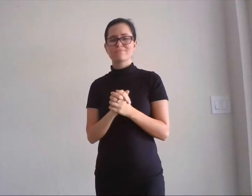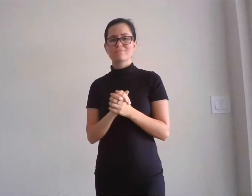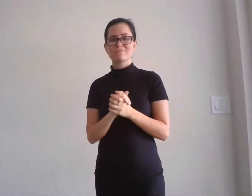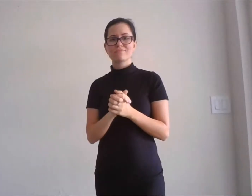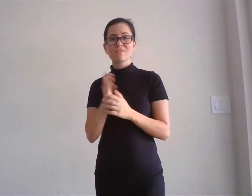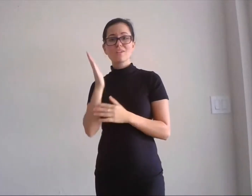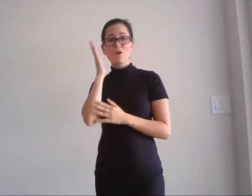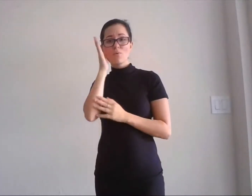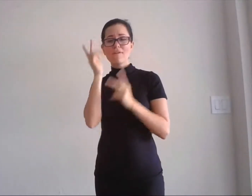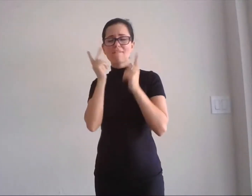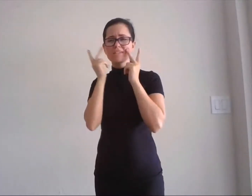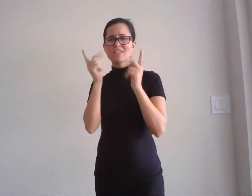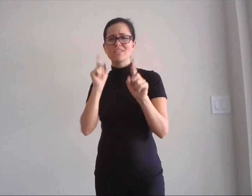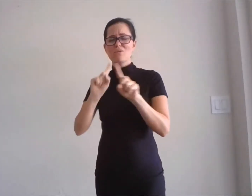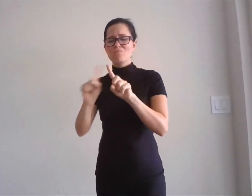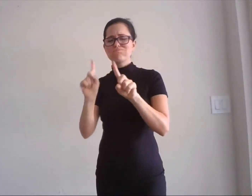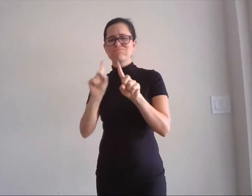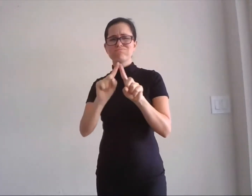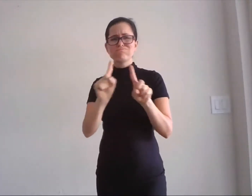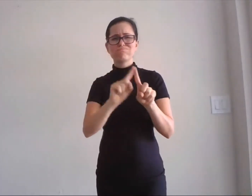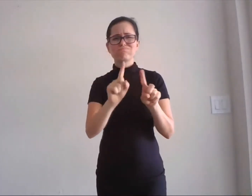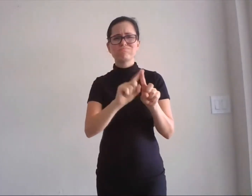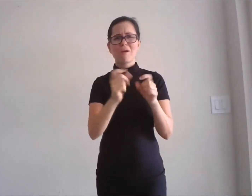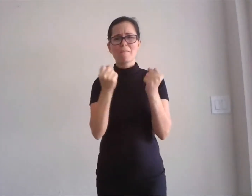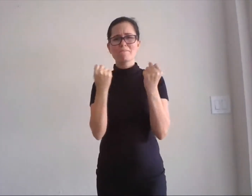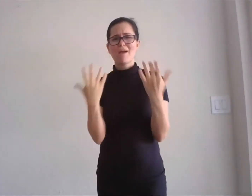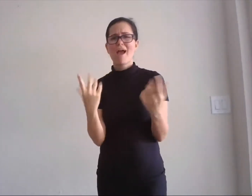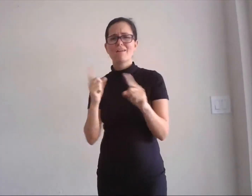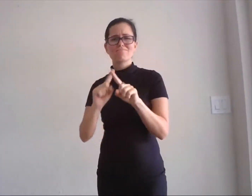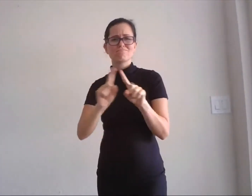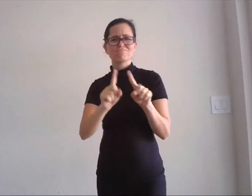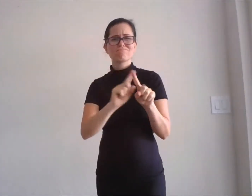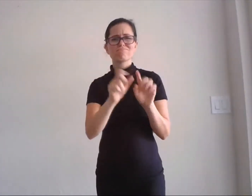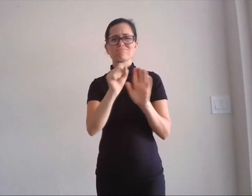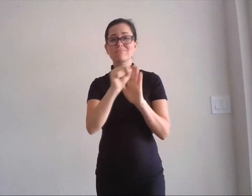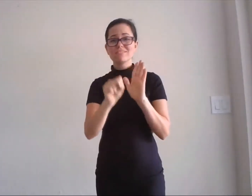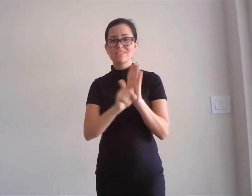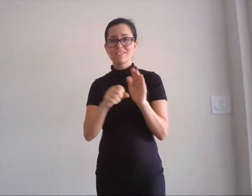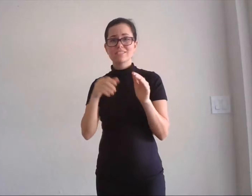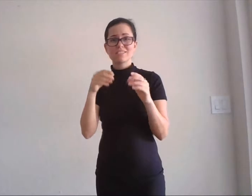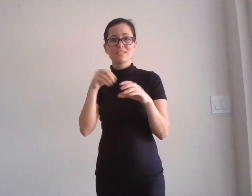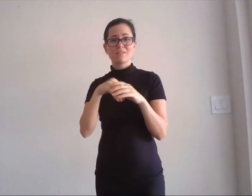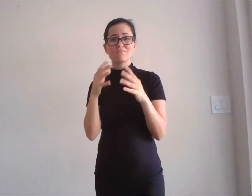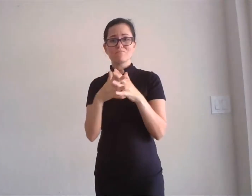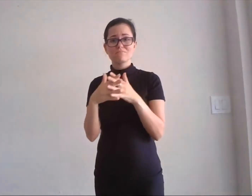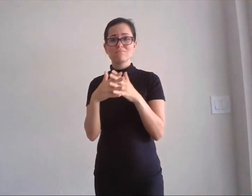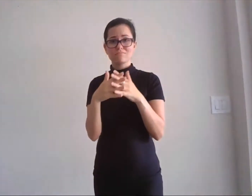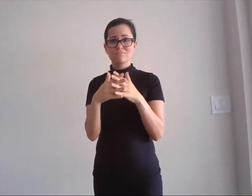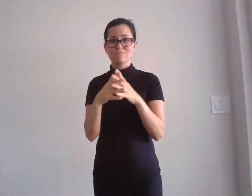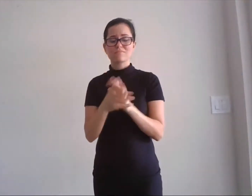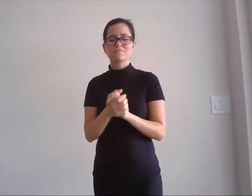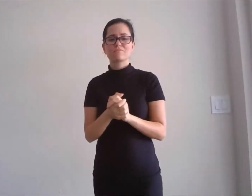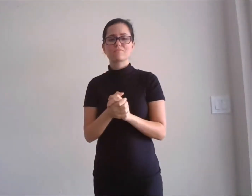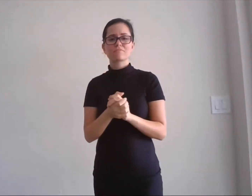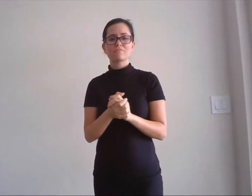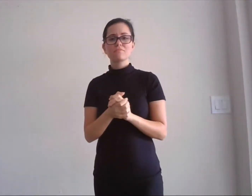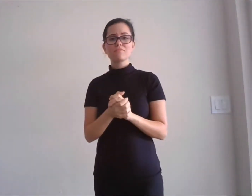June 23rd, Milwaukee on the 25th, Indianapolis on the 26th, Detroit on the 27th, Omaha, Nebraska on